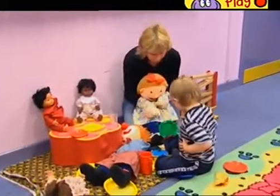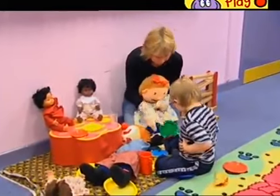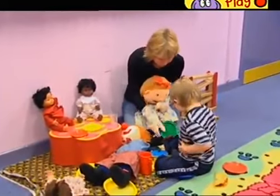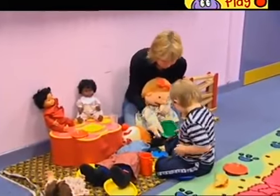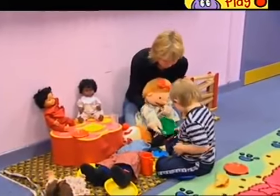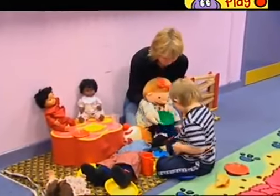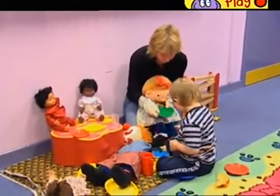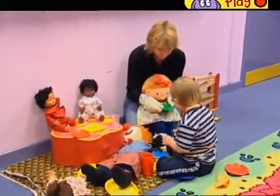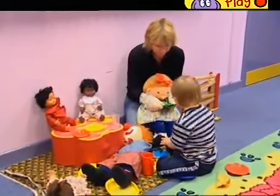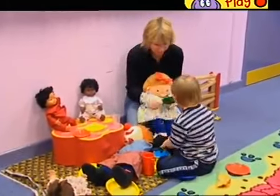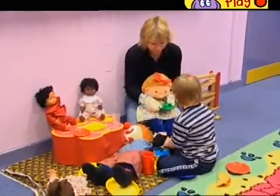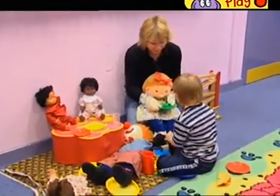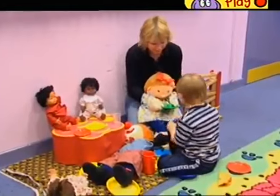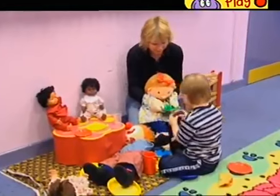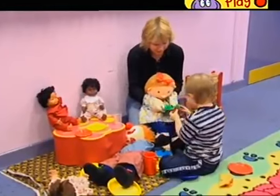her dinner.